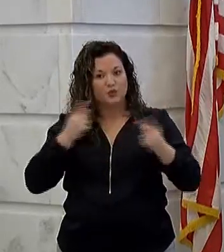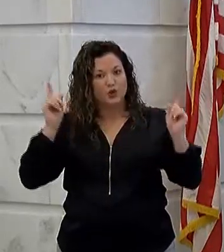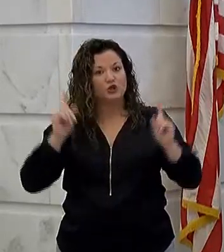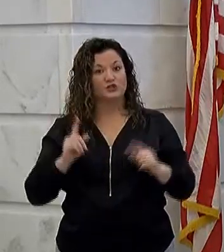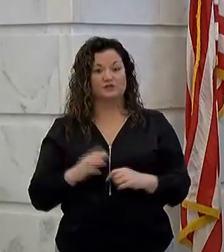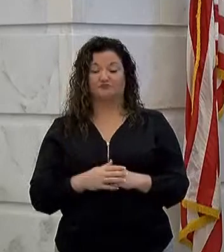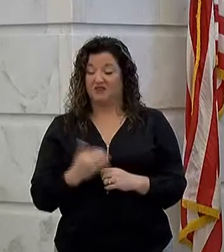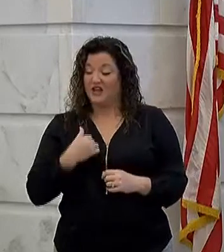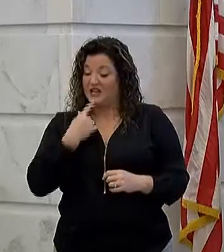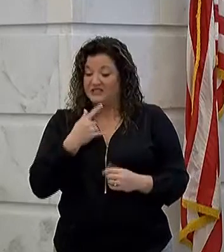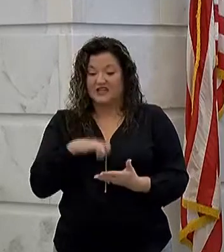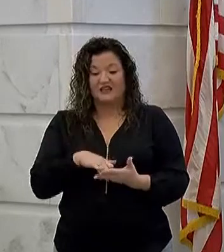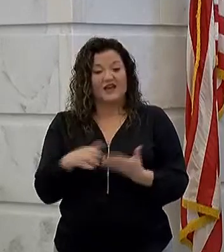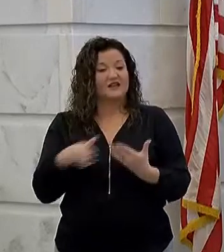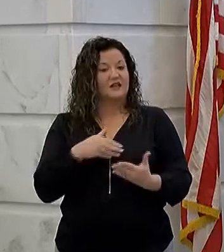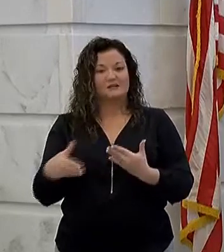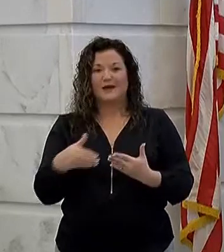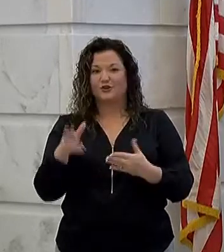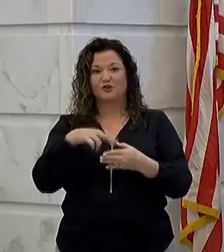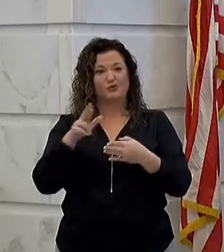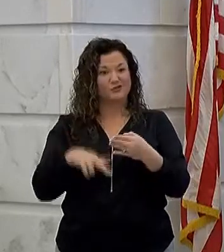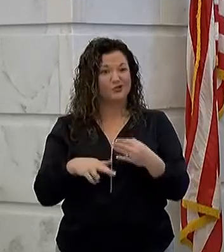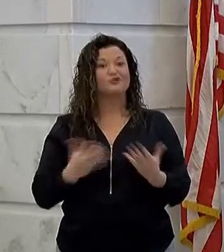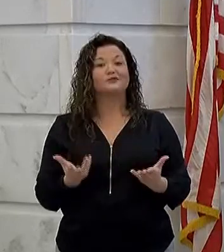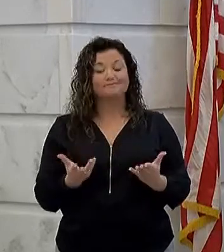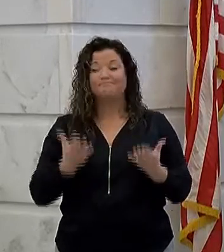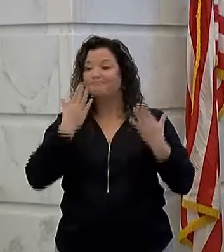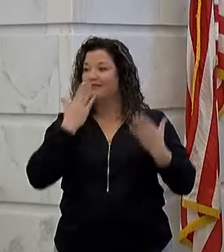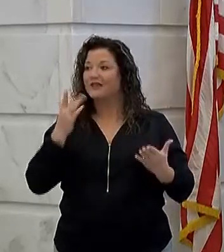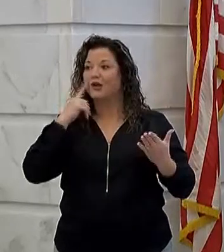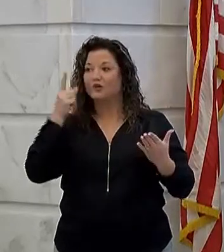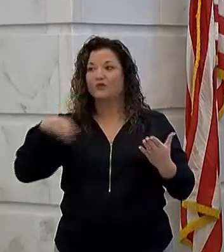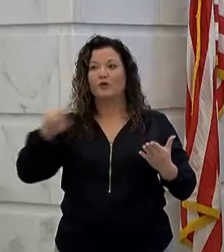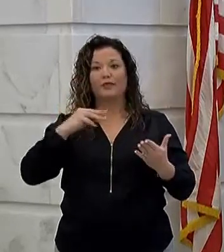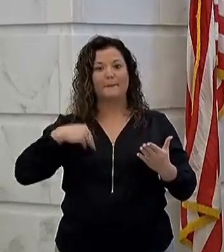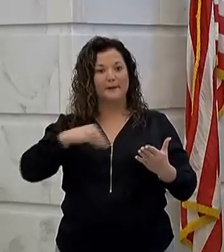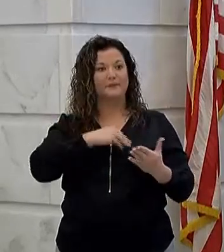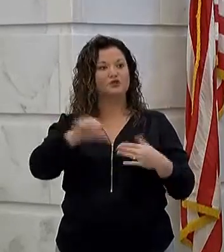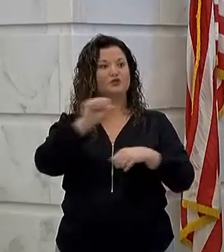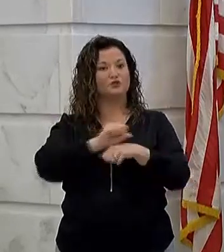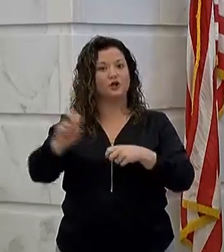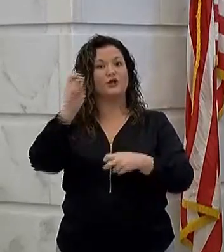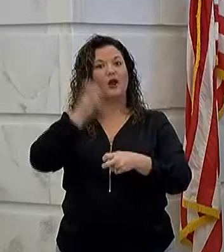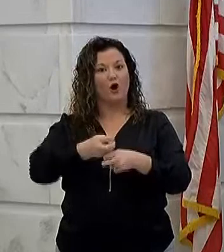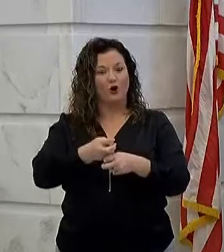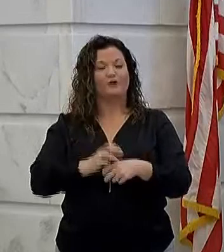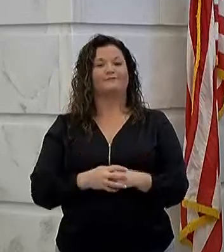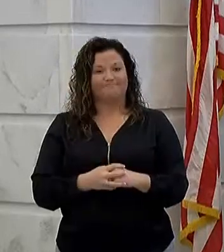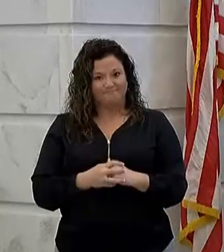would have said that regardless of the outcome, and appreciate the membership working very diligently.